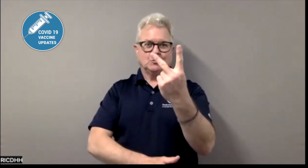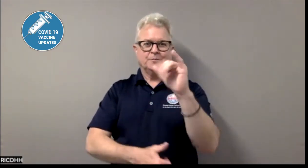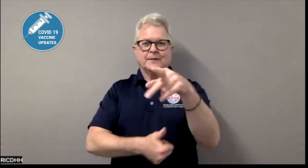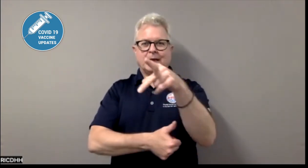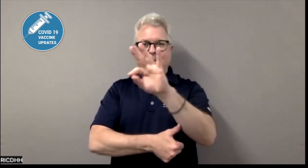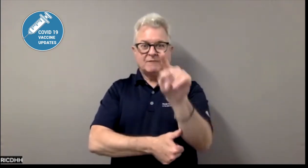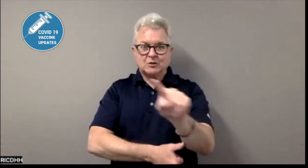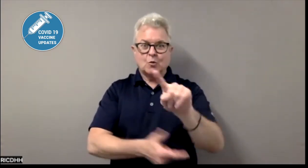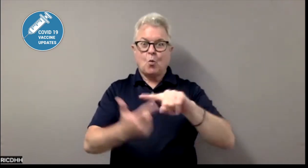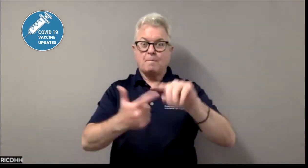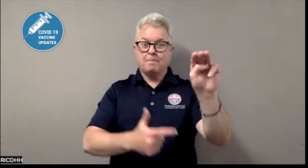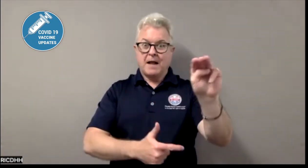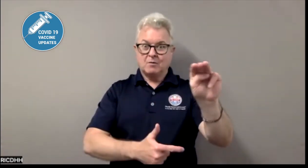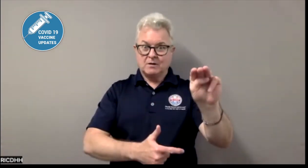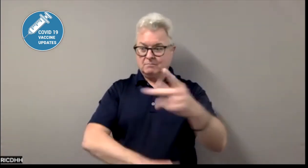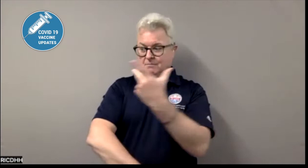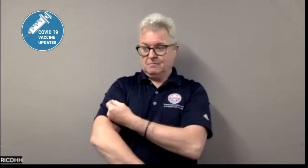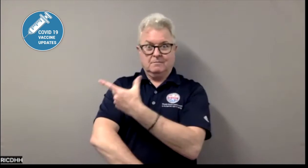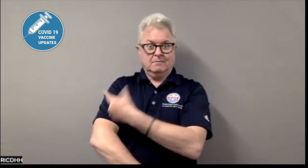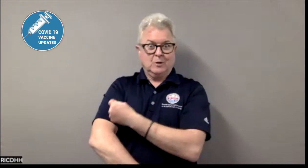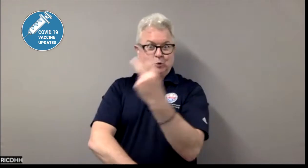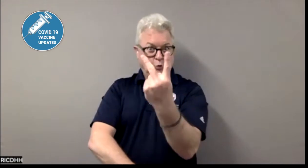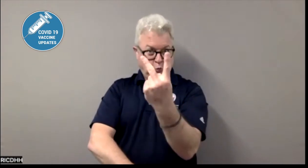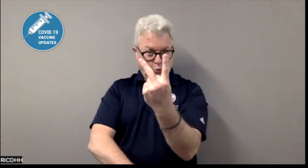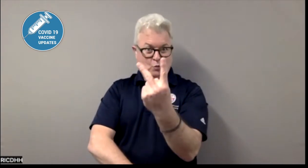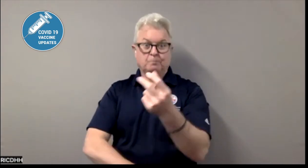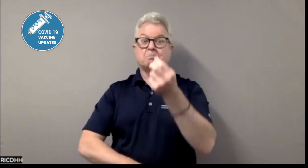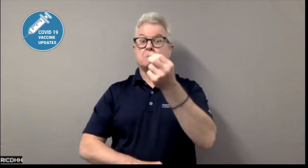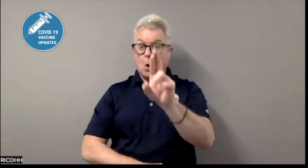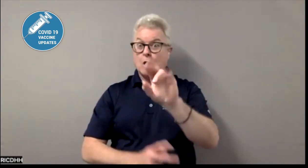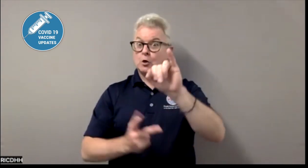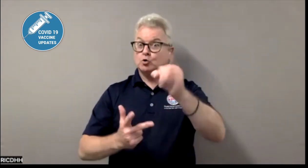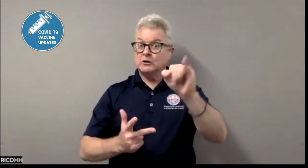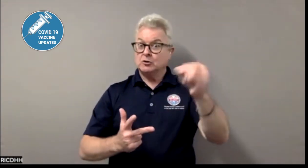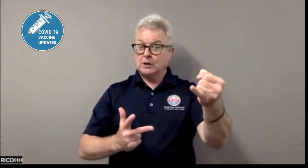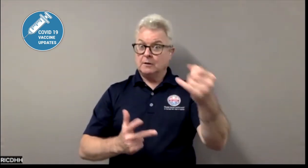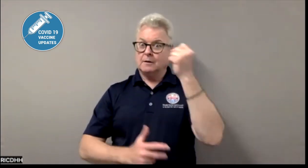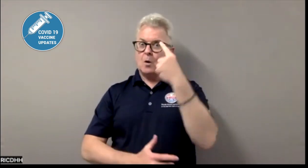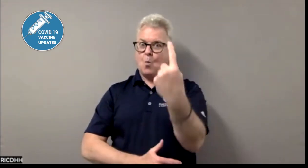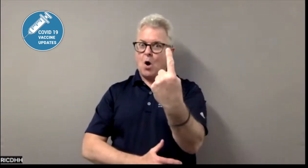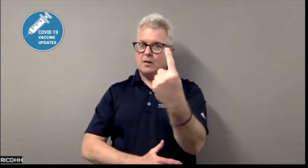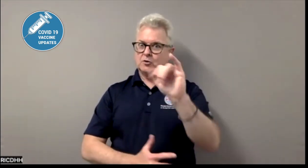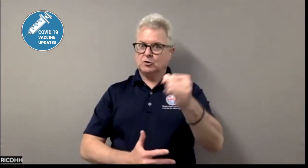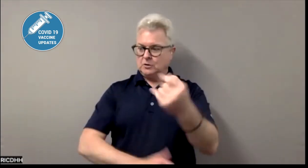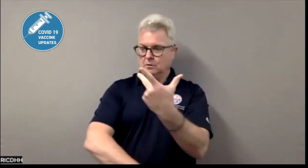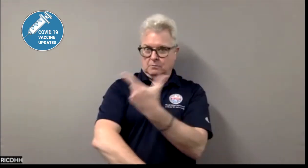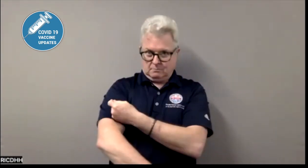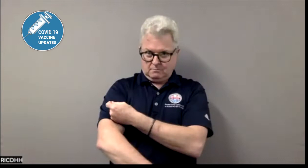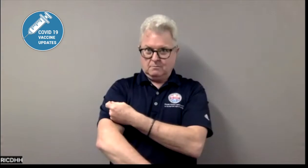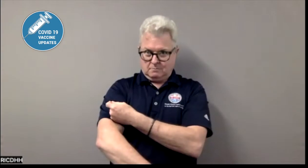primary vaccines, first and second, which Pfizer has been given, Moderna has been given, or the single vaccine that's been given by